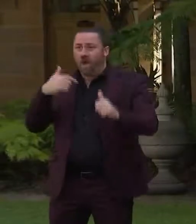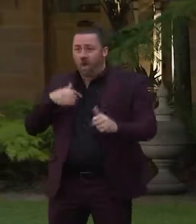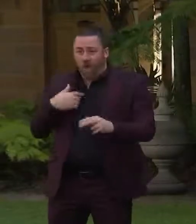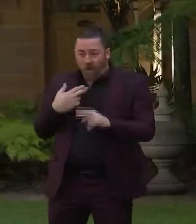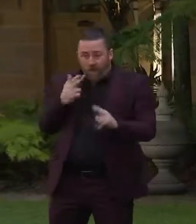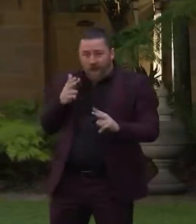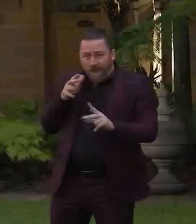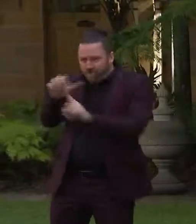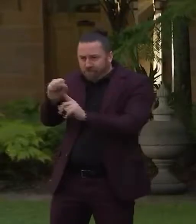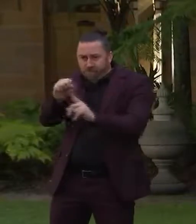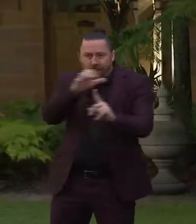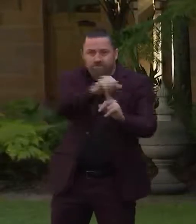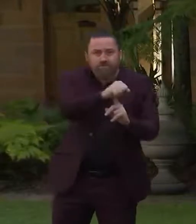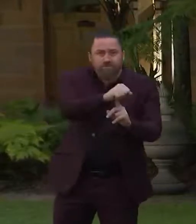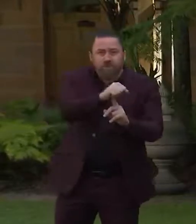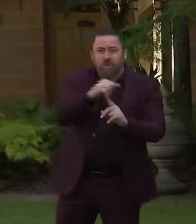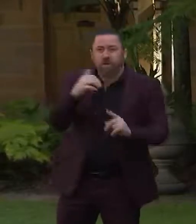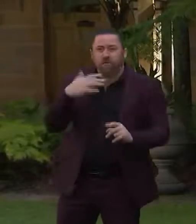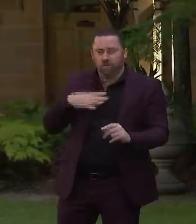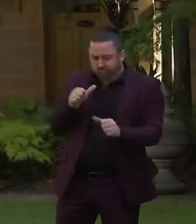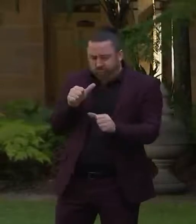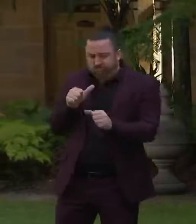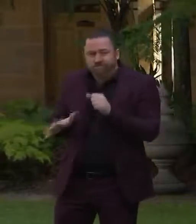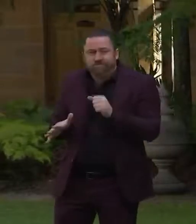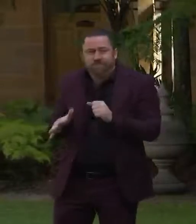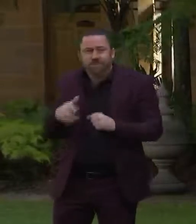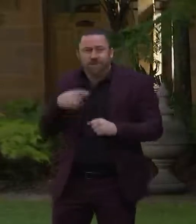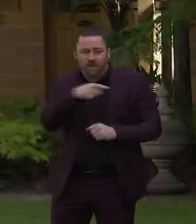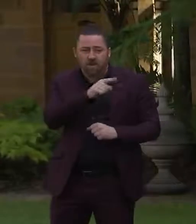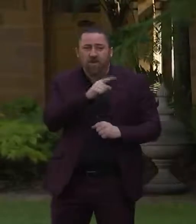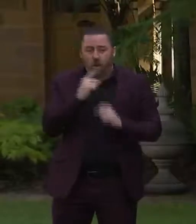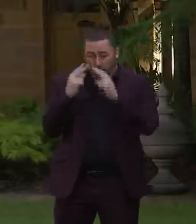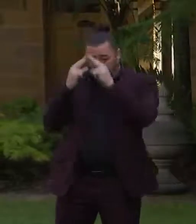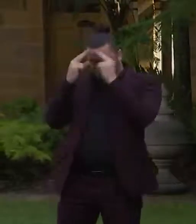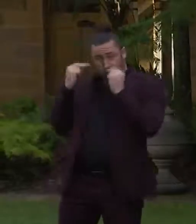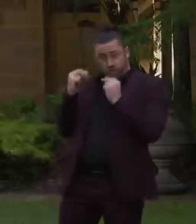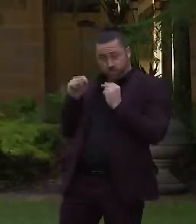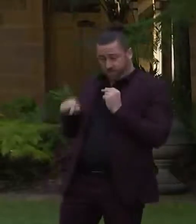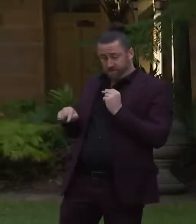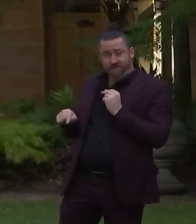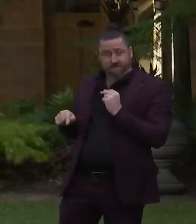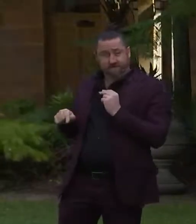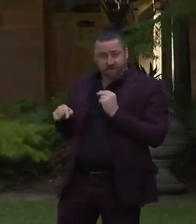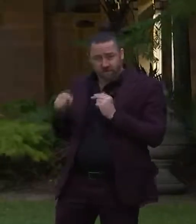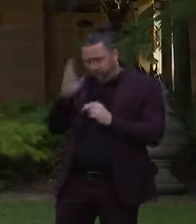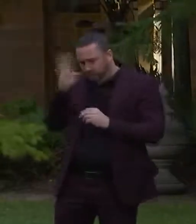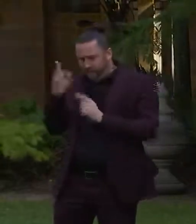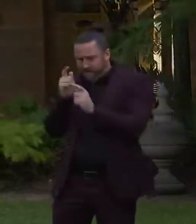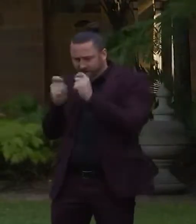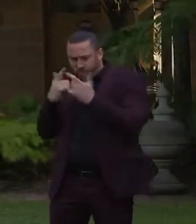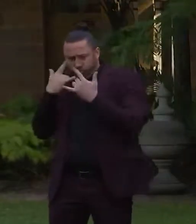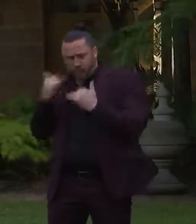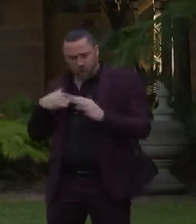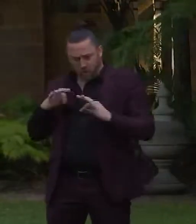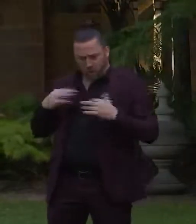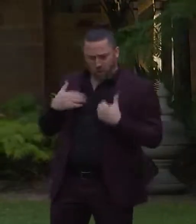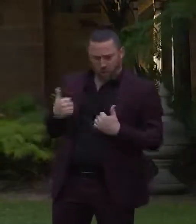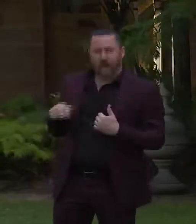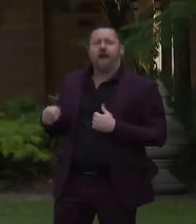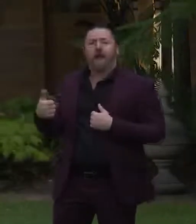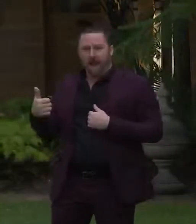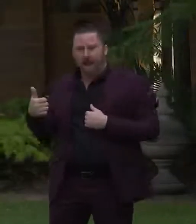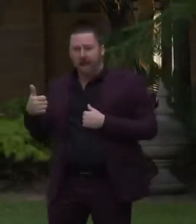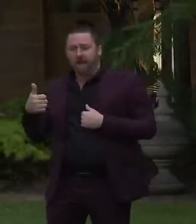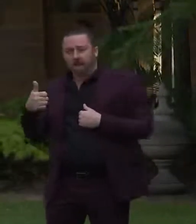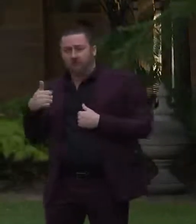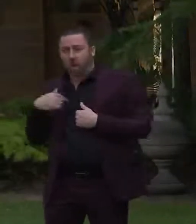due to that very fast action by that first nurse in that second cluster, we're not concerned that there's